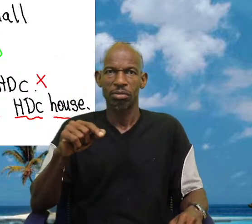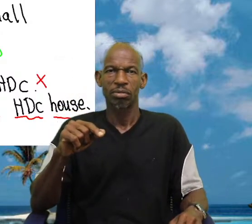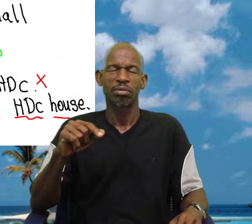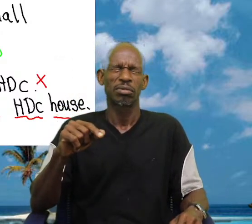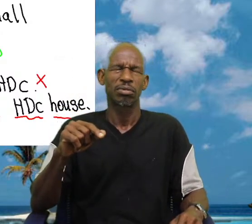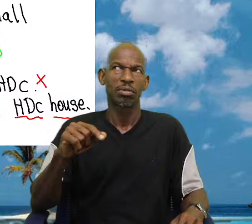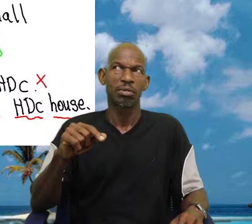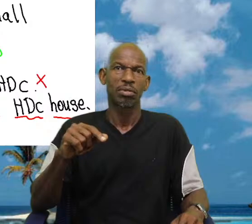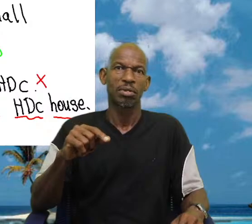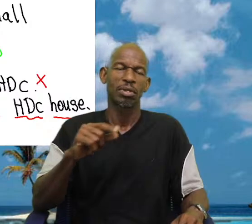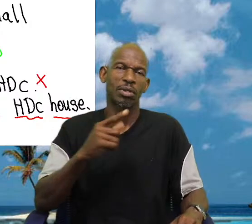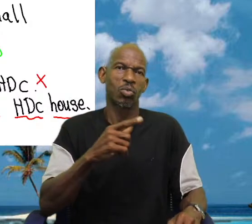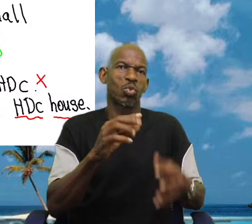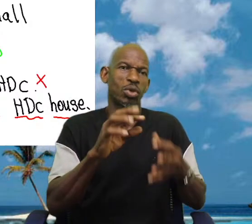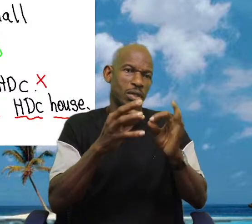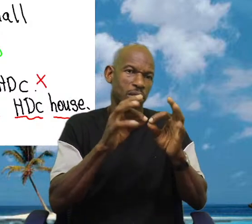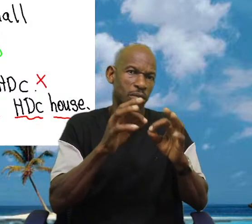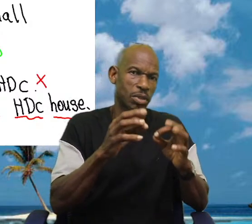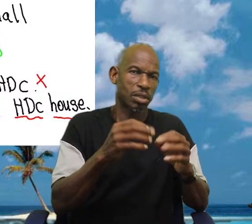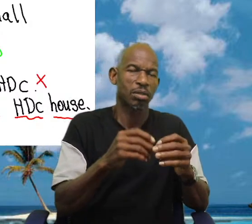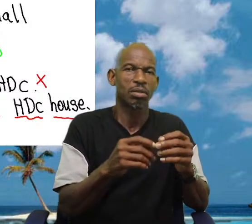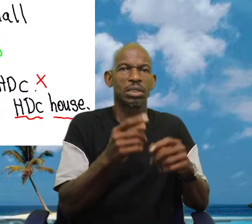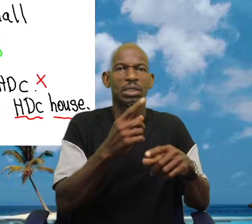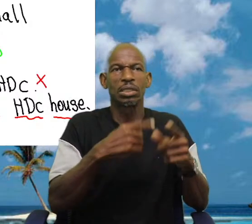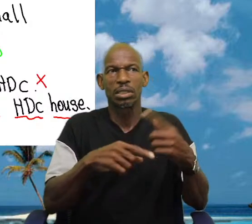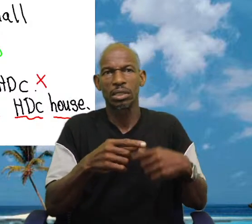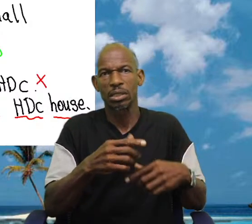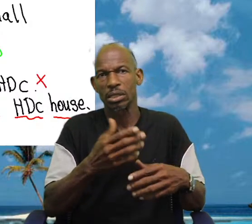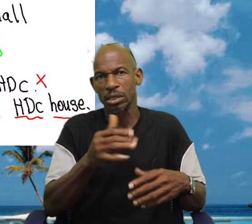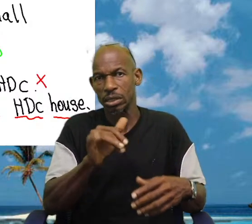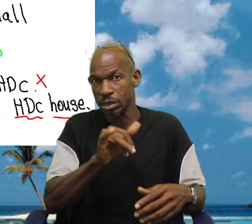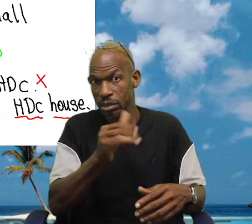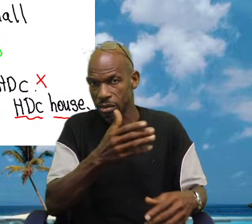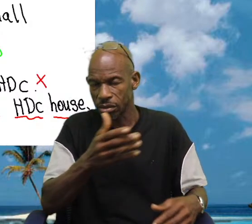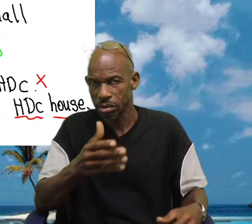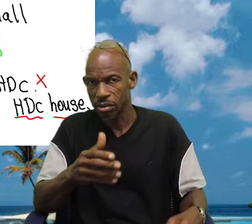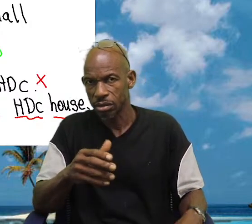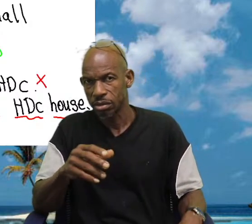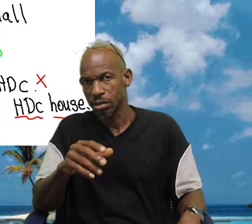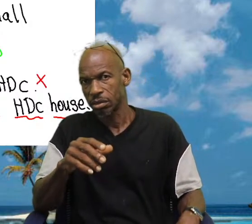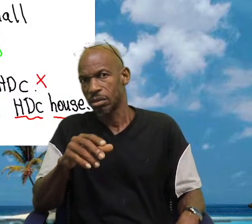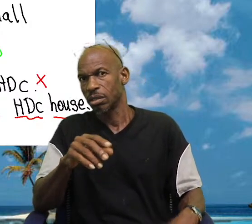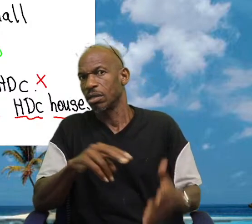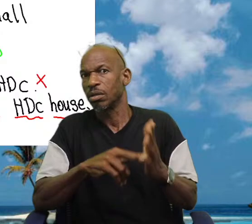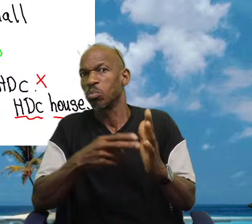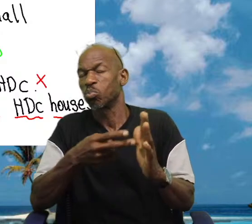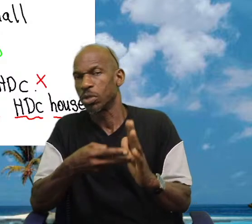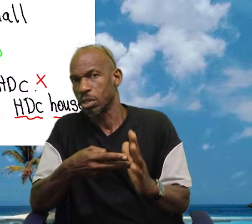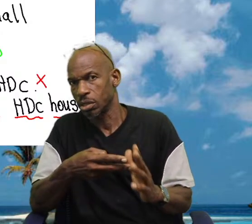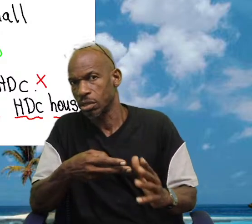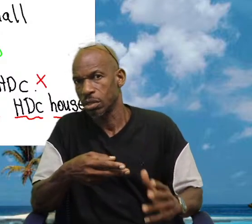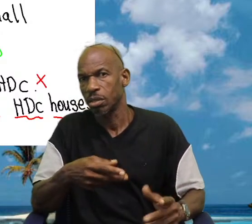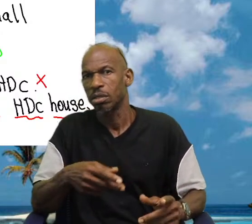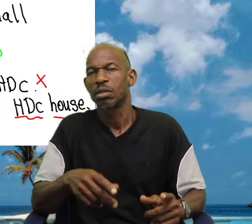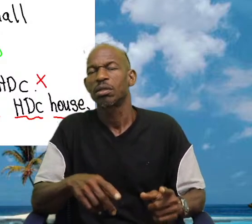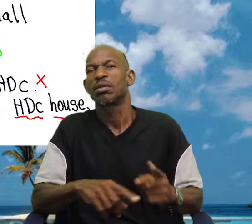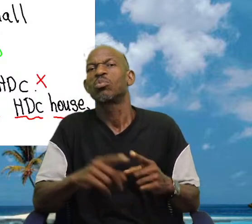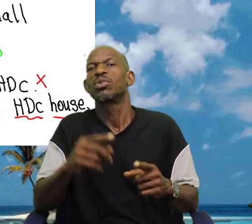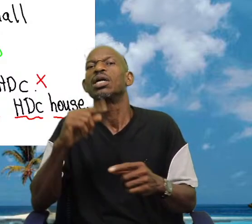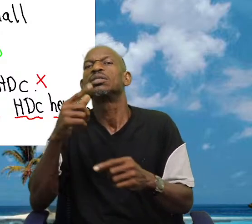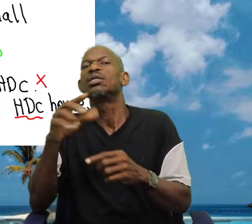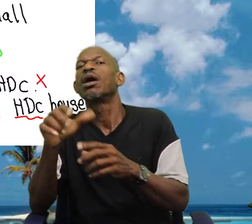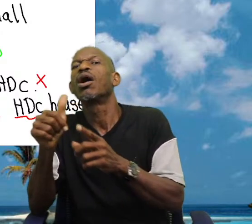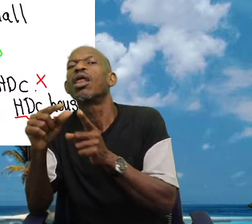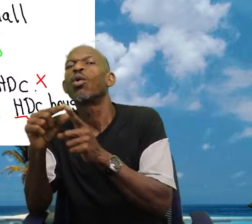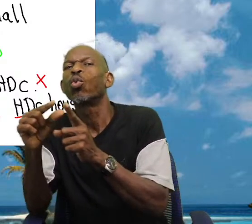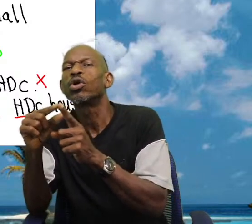one interpreter will sign the same thing, the signing or the meaning will be the same, but they say it in a